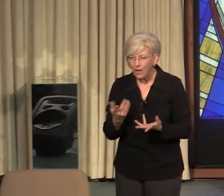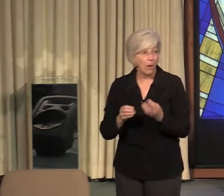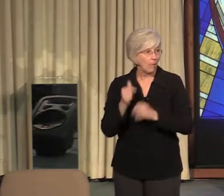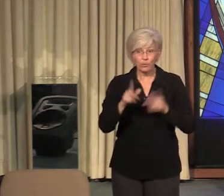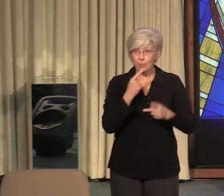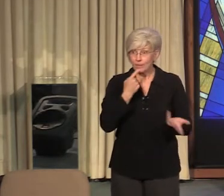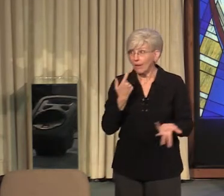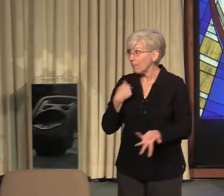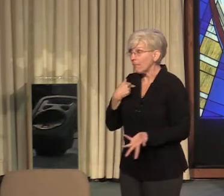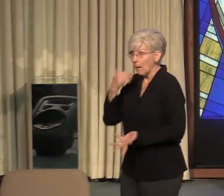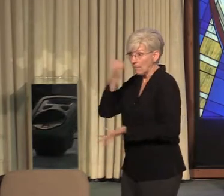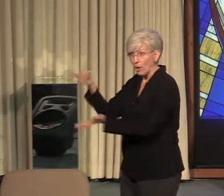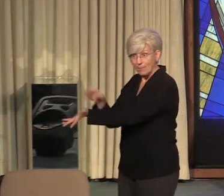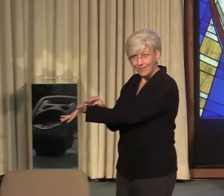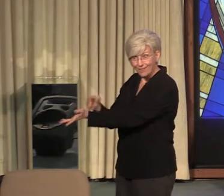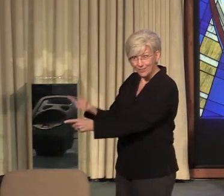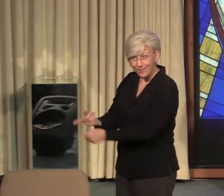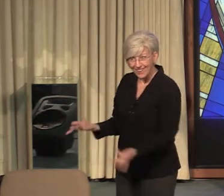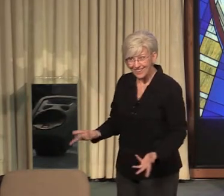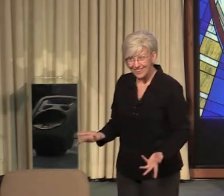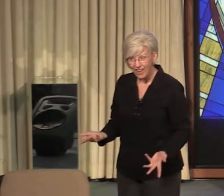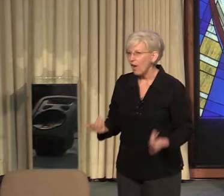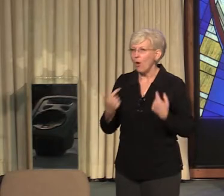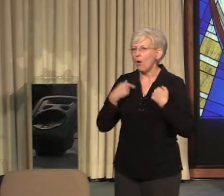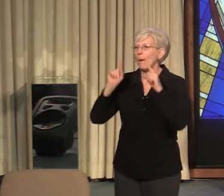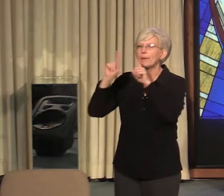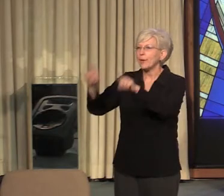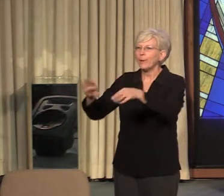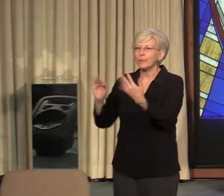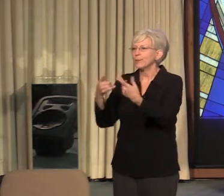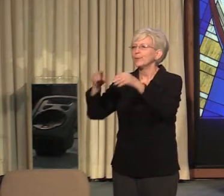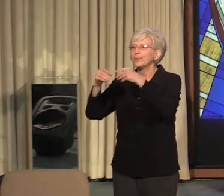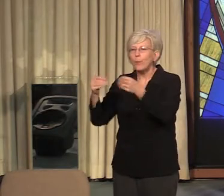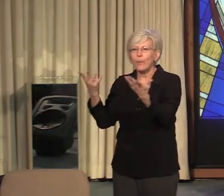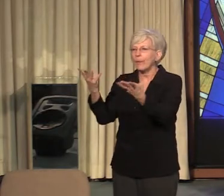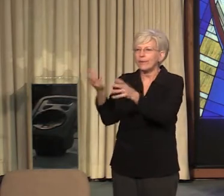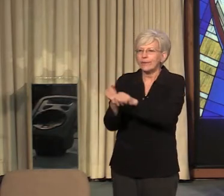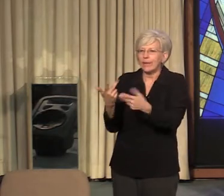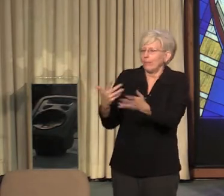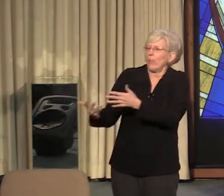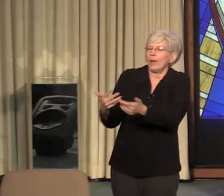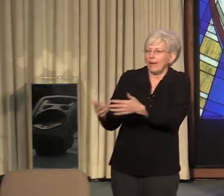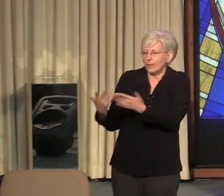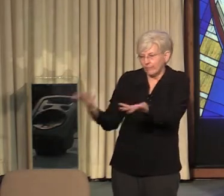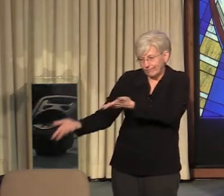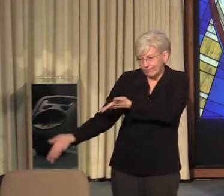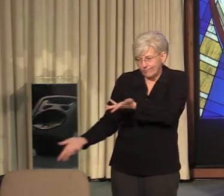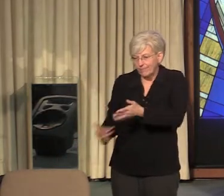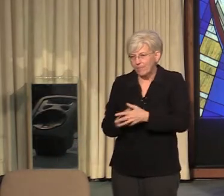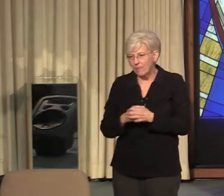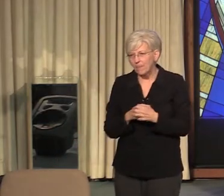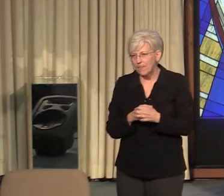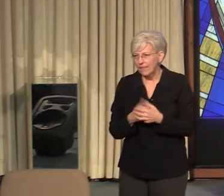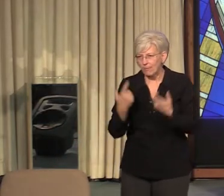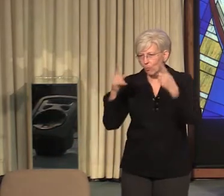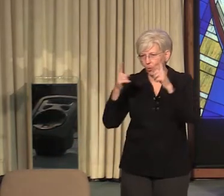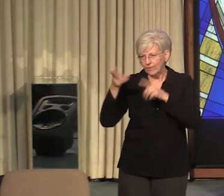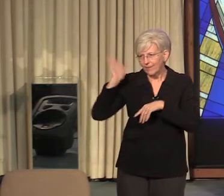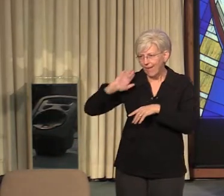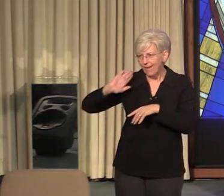say, I'm going to call my doctor, right? Or I'm just going to go down to the drugstore and get, you know, whatever the thing was that worked the last